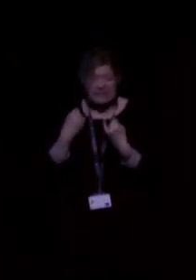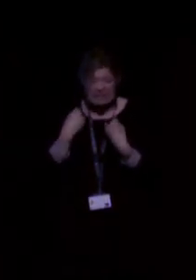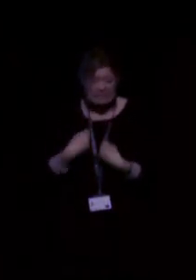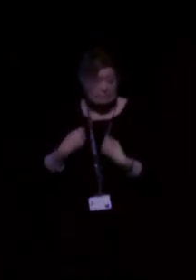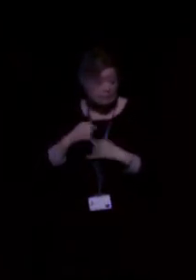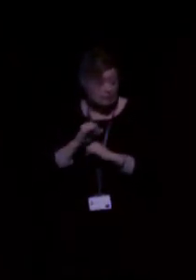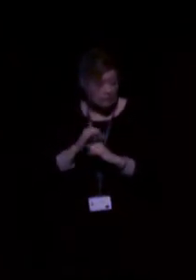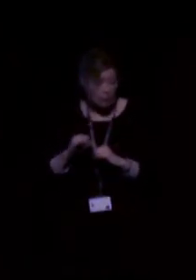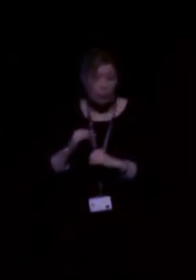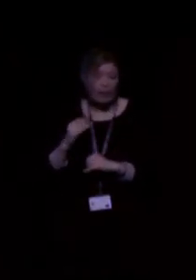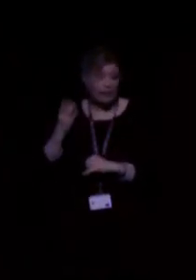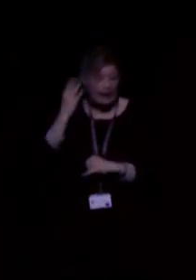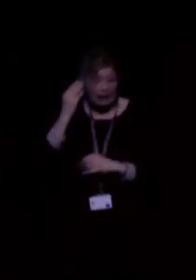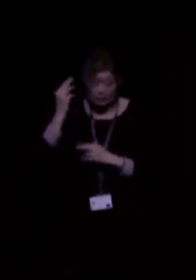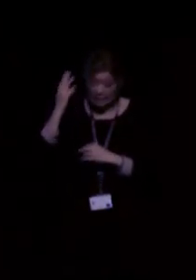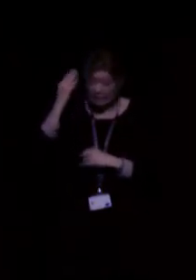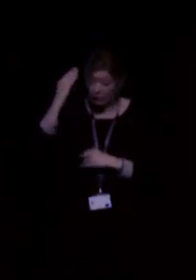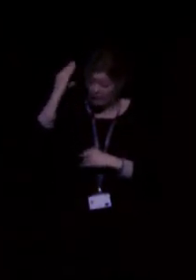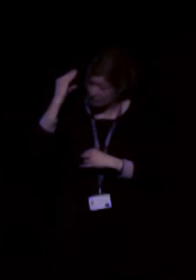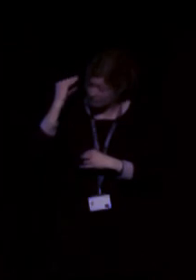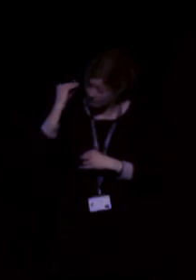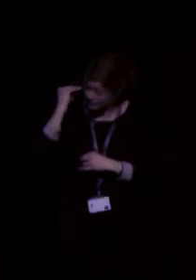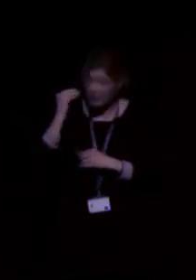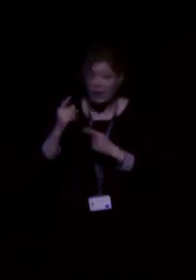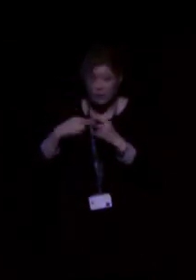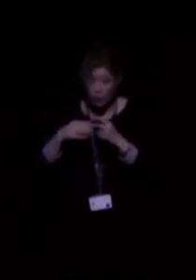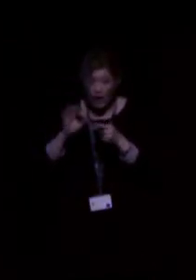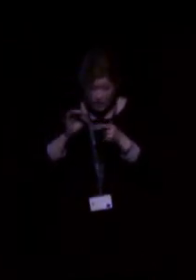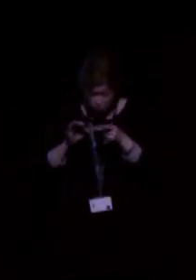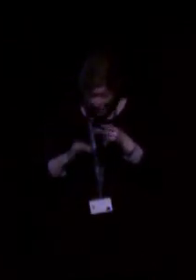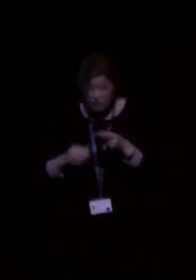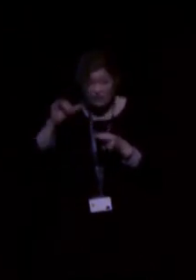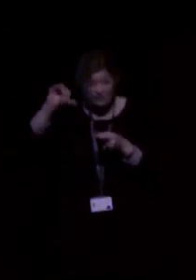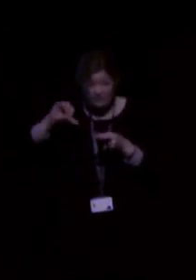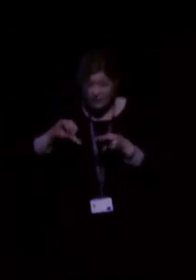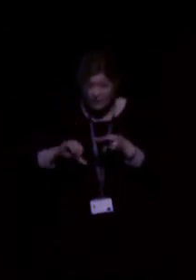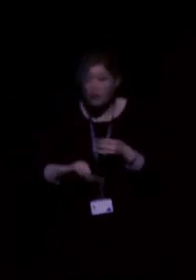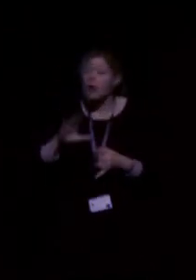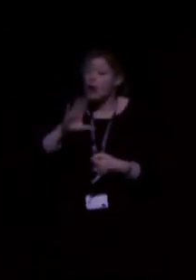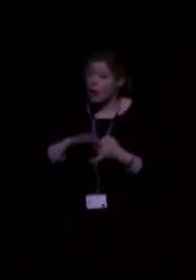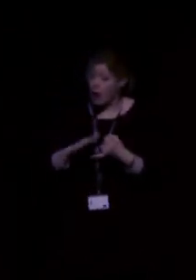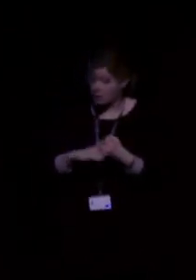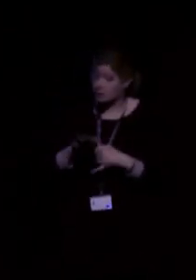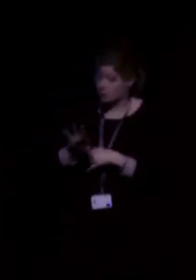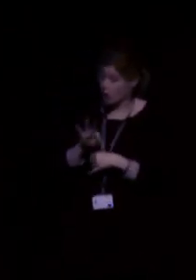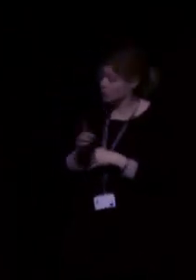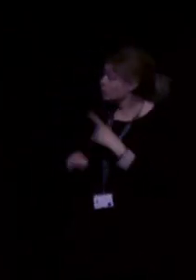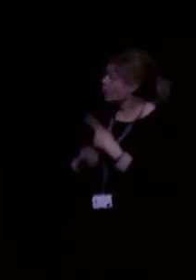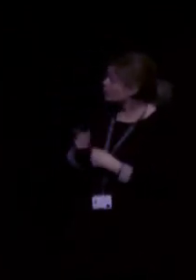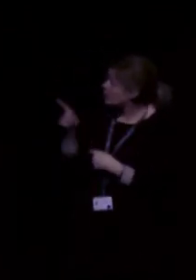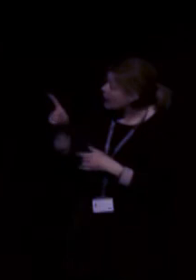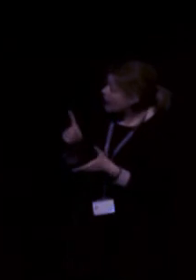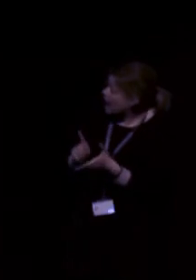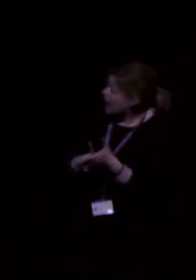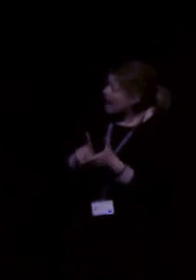hearing and who have failed all other strategies, our last resort operation is a Labyrinth Ectomy, where one drills out the whole inner